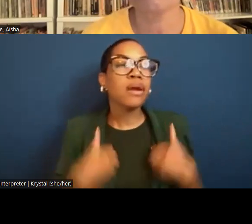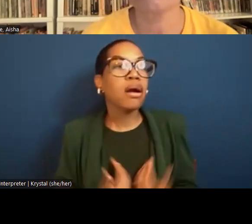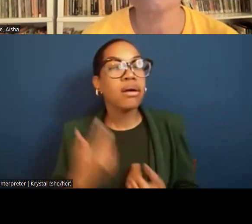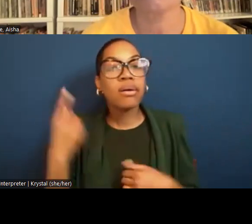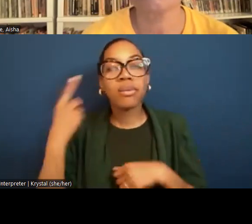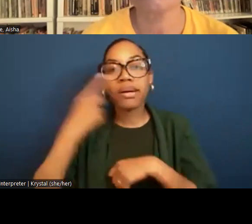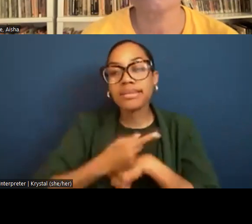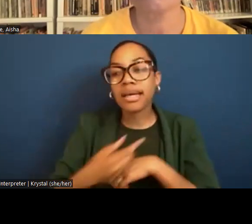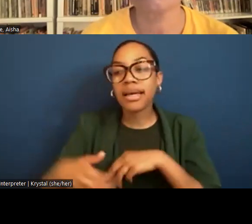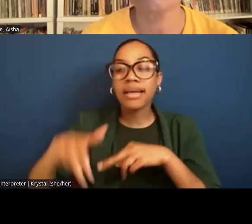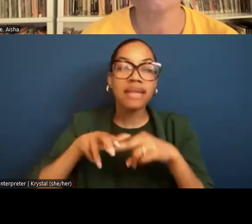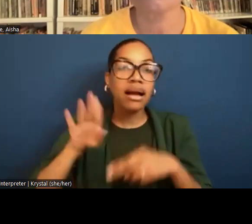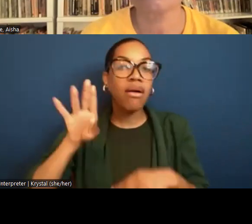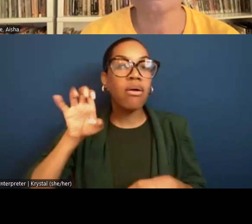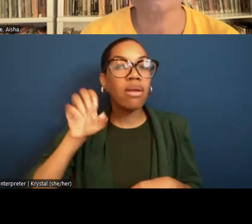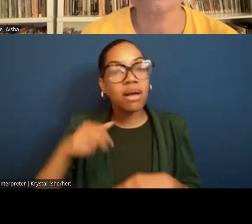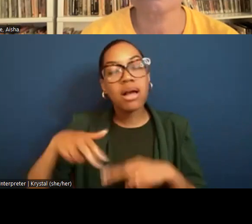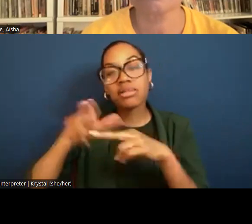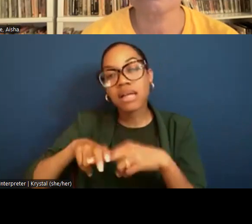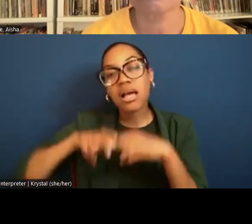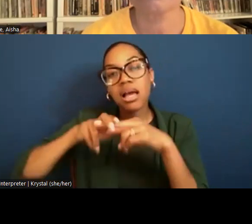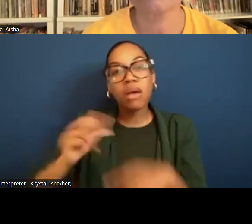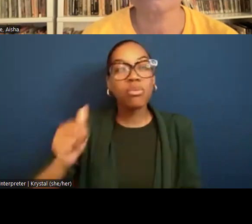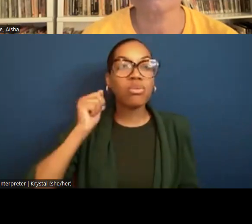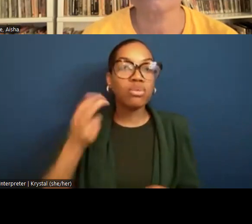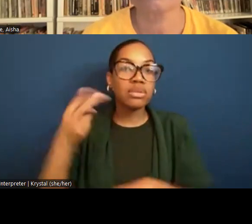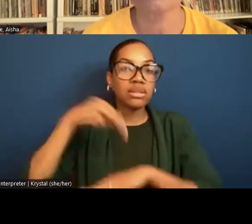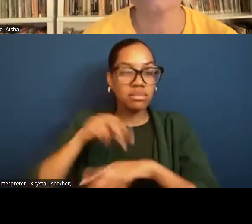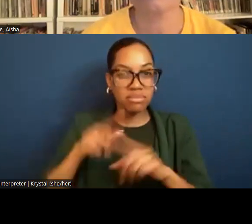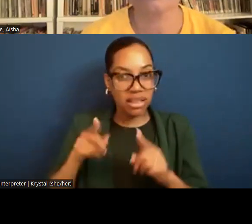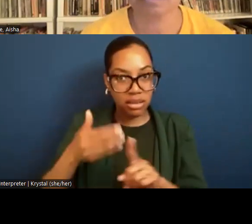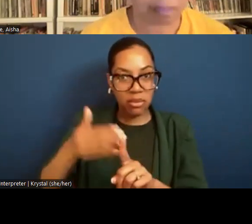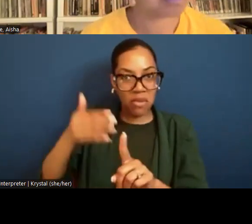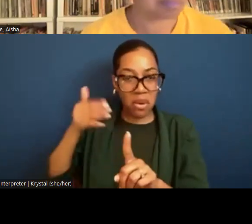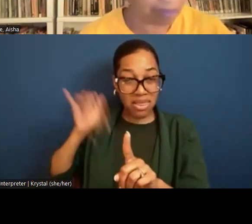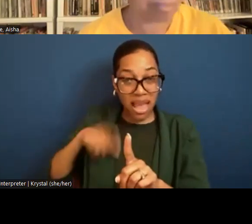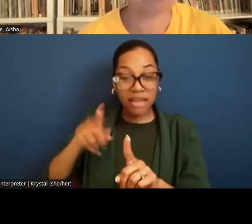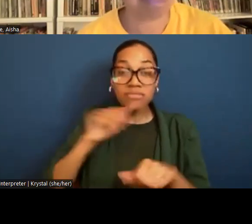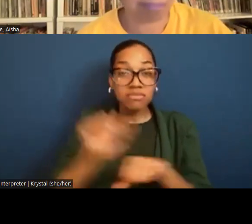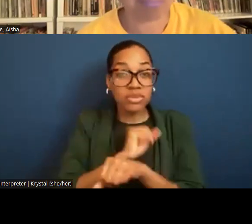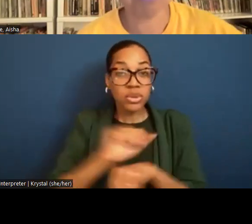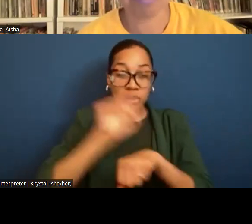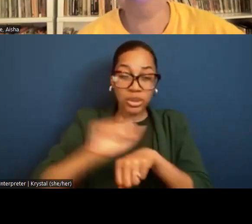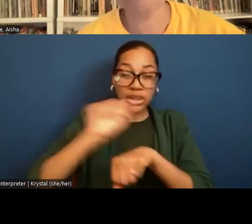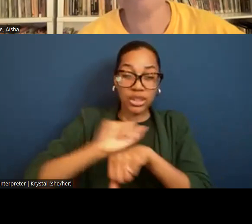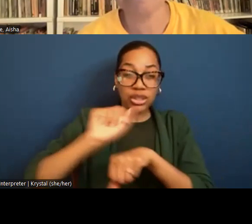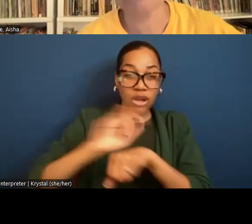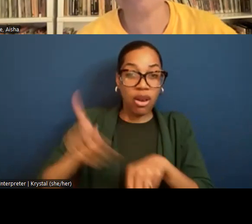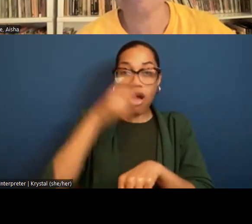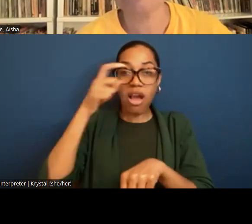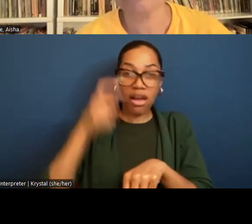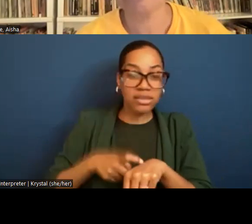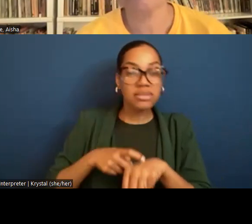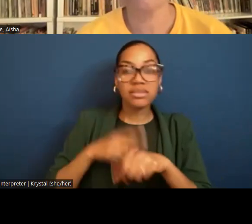organized, coordinated civil rights protest, and that she also wasn't the first person to sit down on the bus, right? And so this is what children